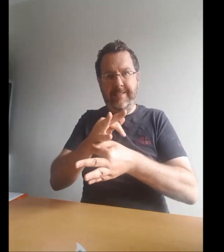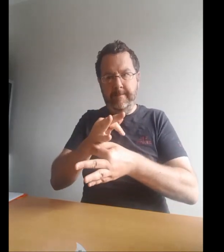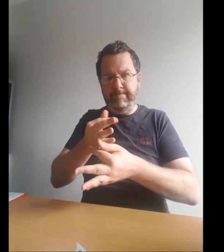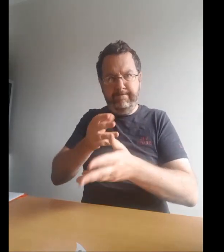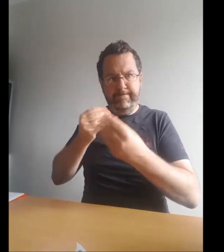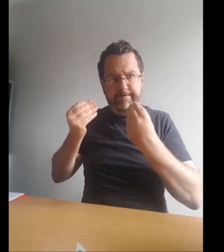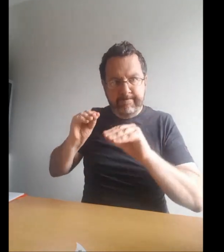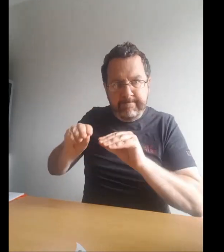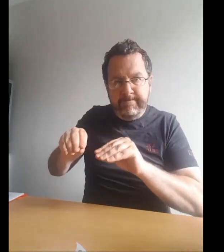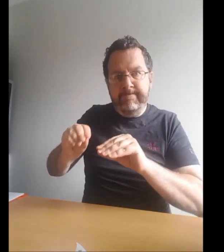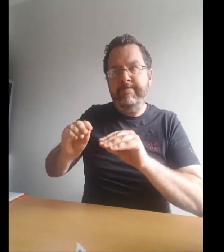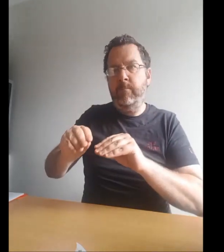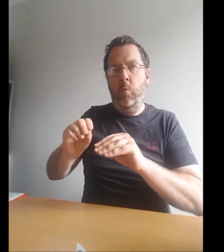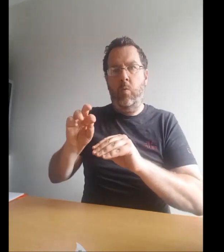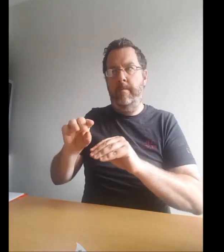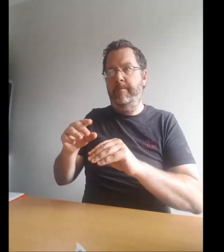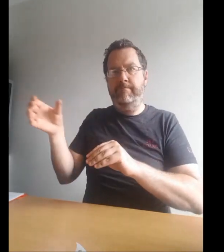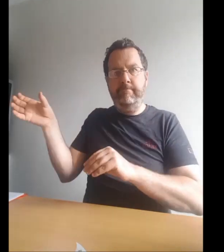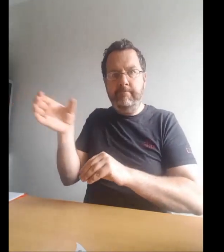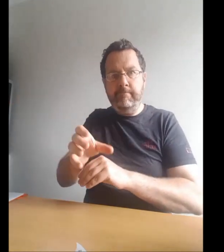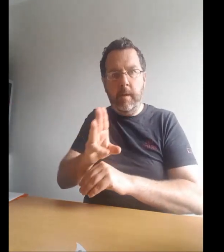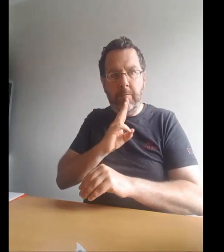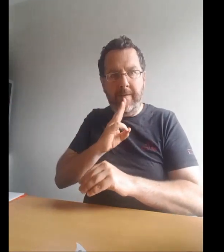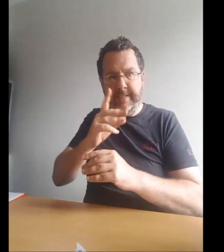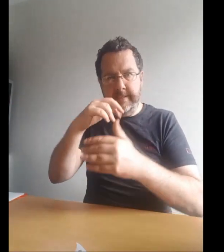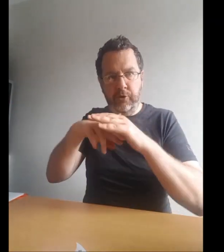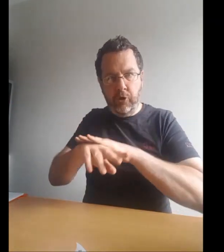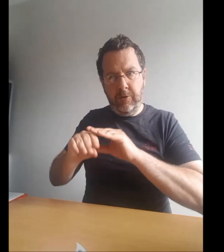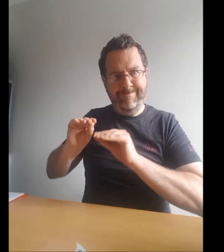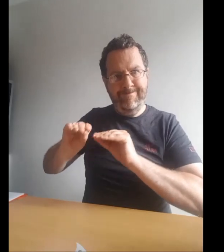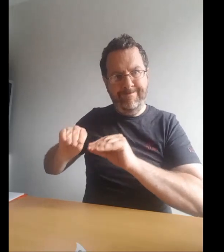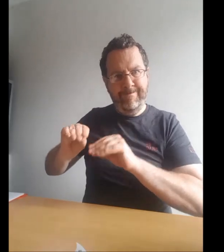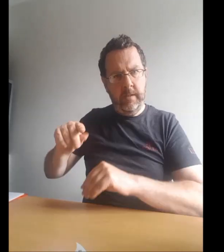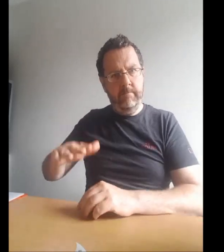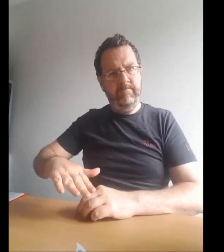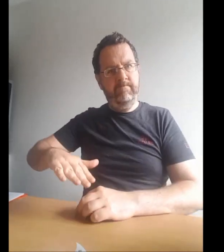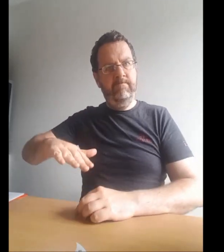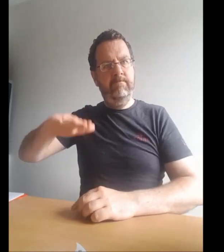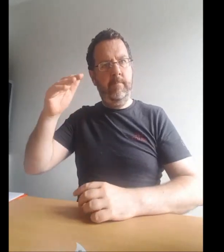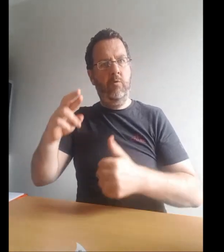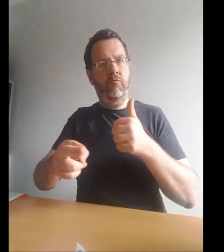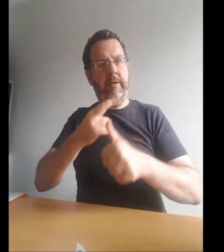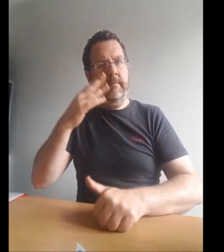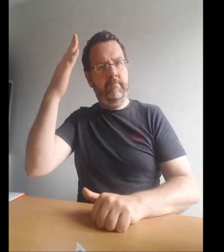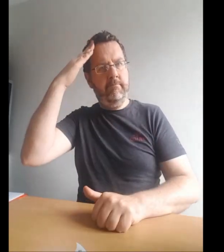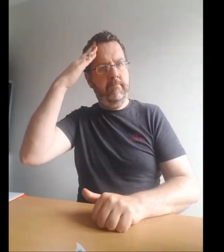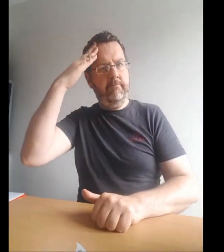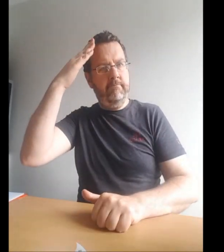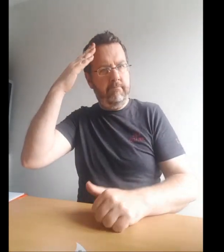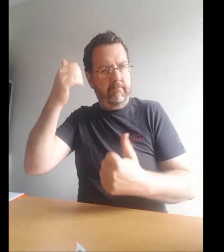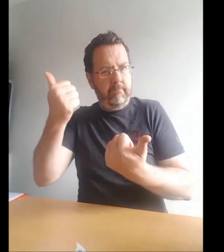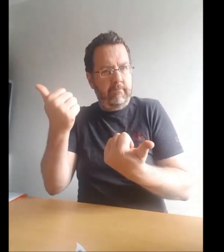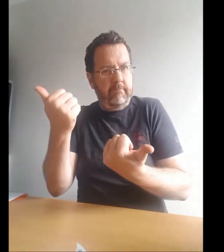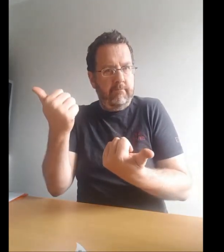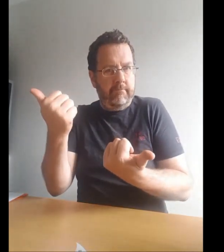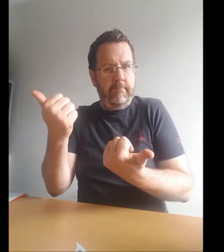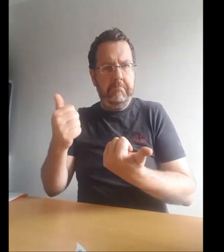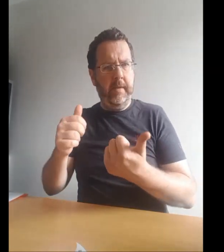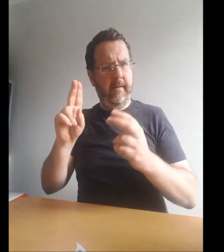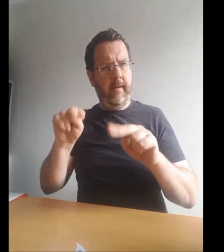had been educated by maybe his parents bringing in a private tutor, his parents' own encouragement that he would learn before going to school, to